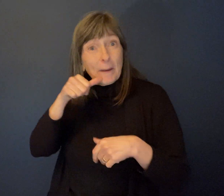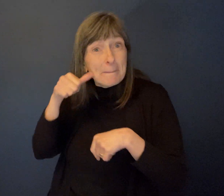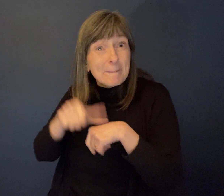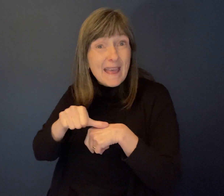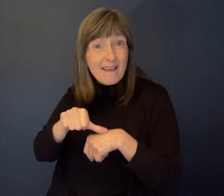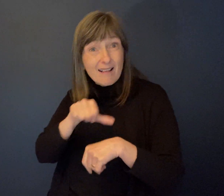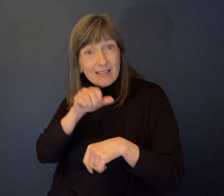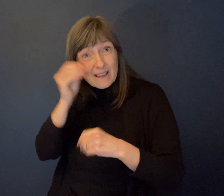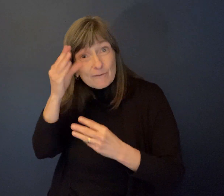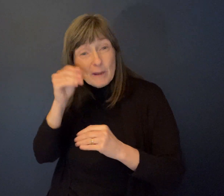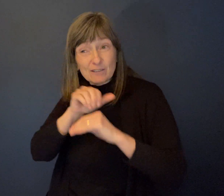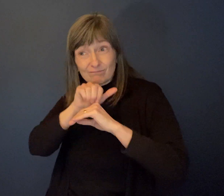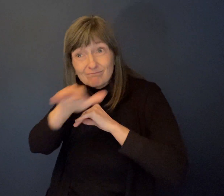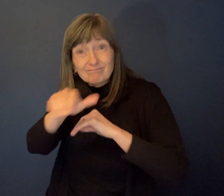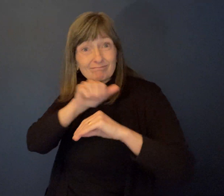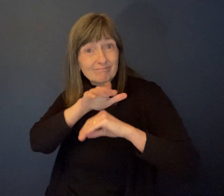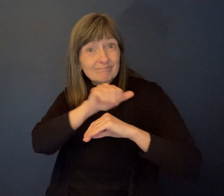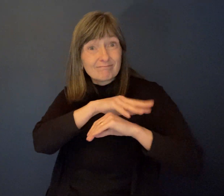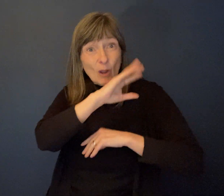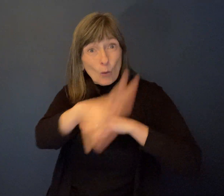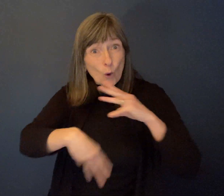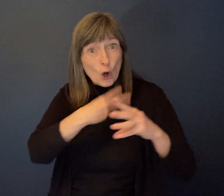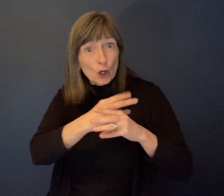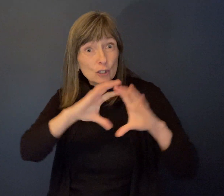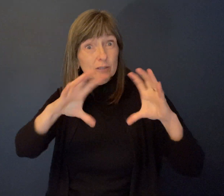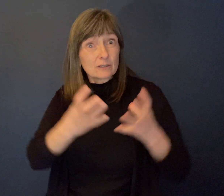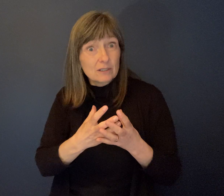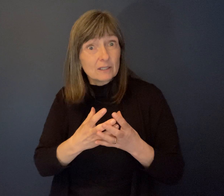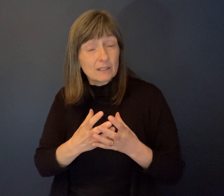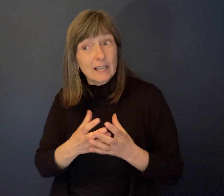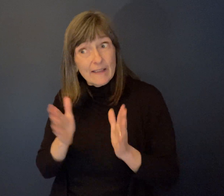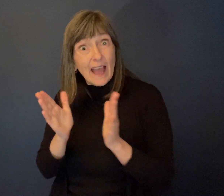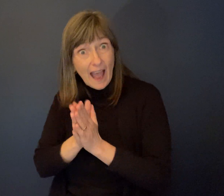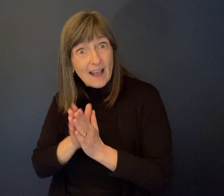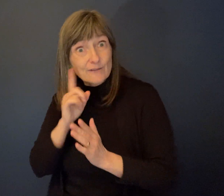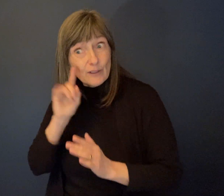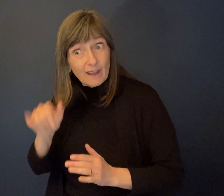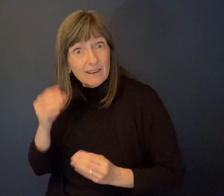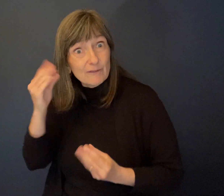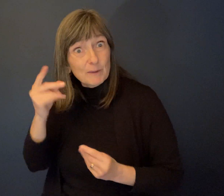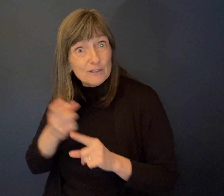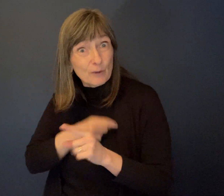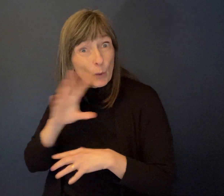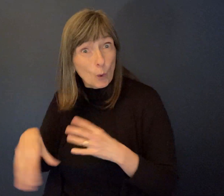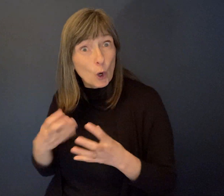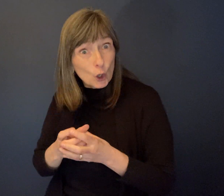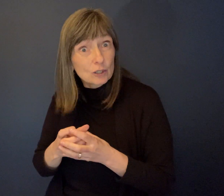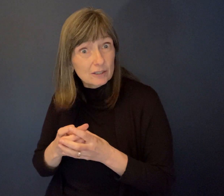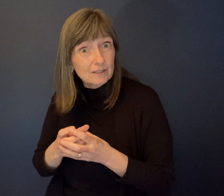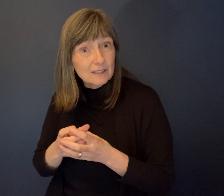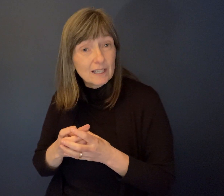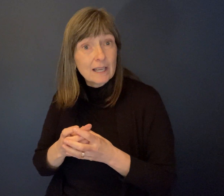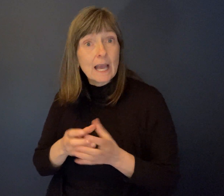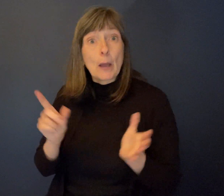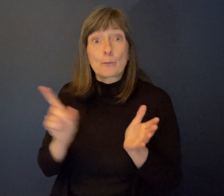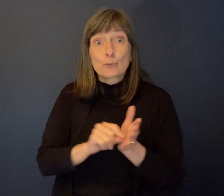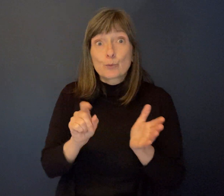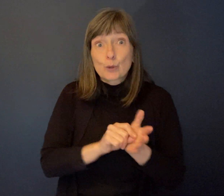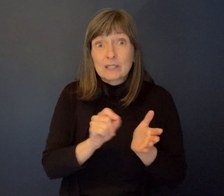material to anywhere in the world, and they were getting requests for those. They had a print shop that still goes today,